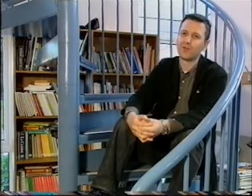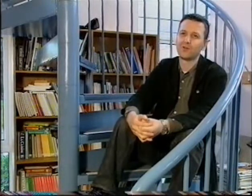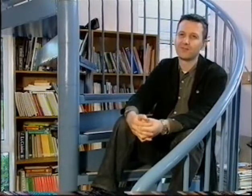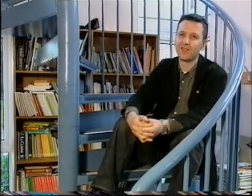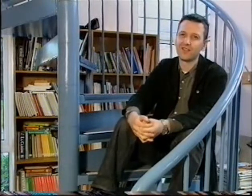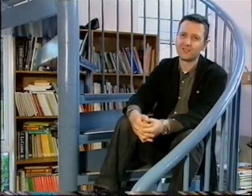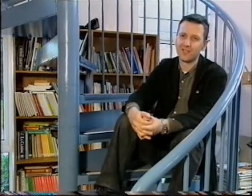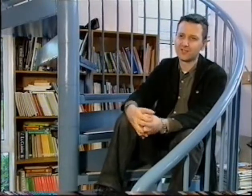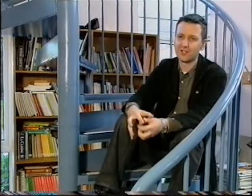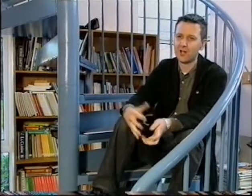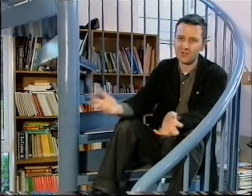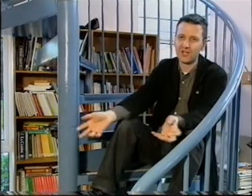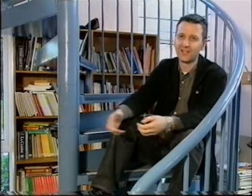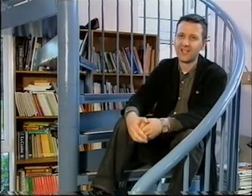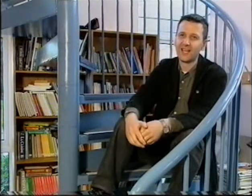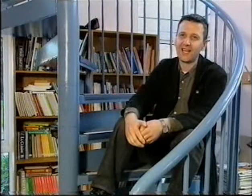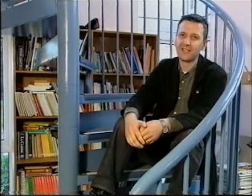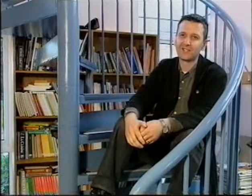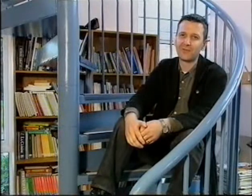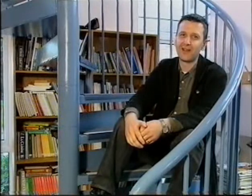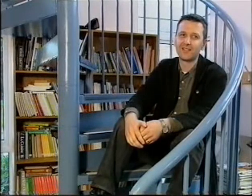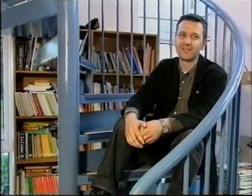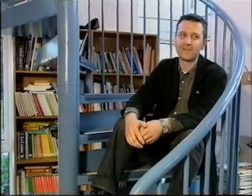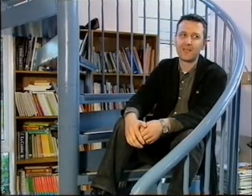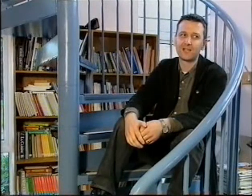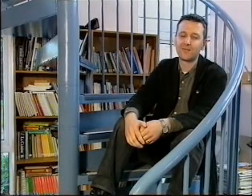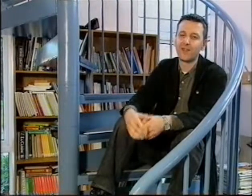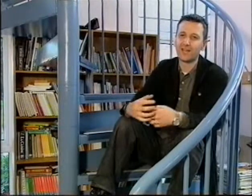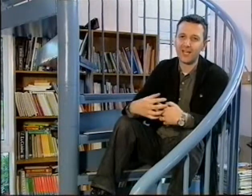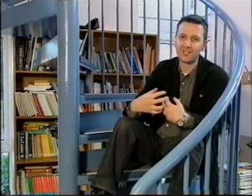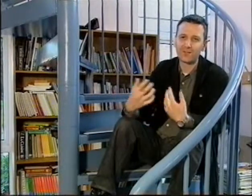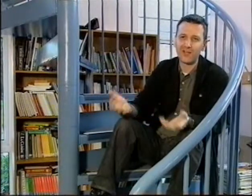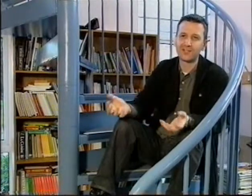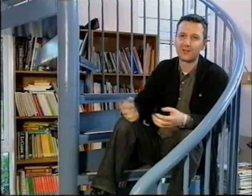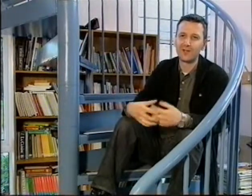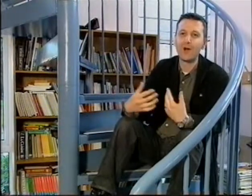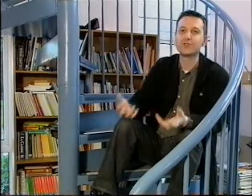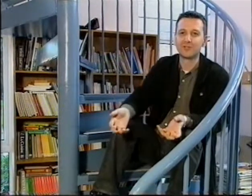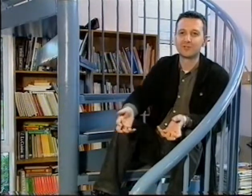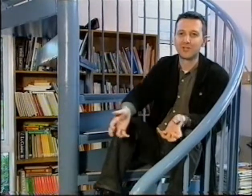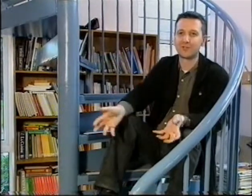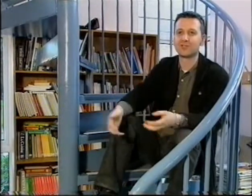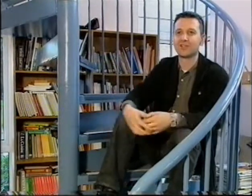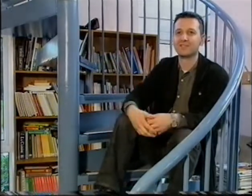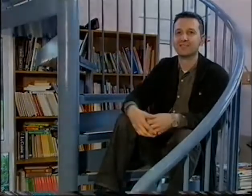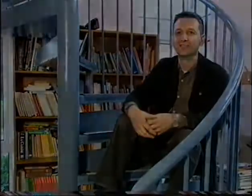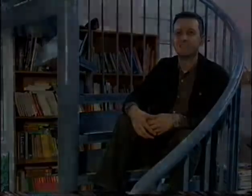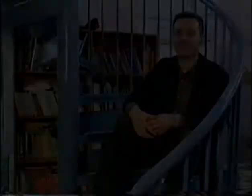all. It's a culture, and it's a very expressive and emotional culture.